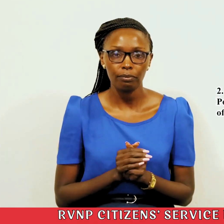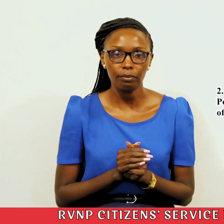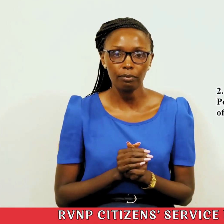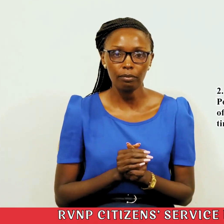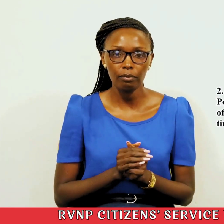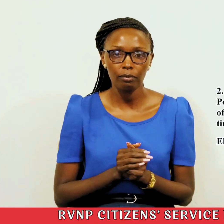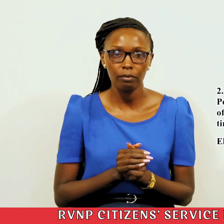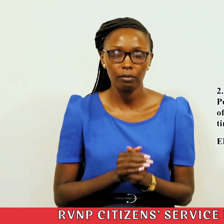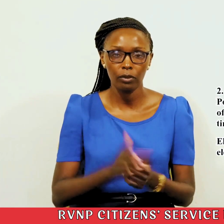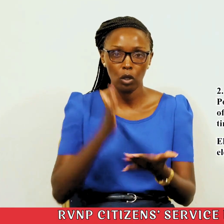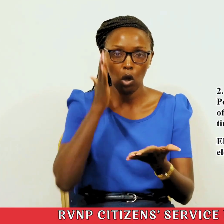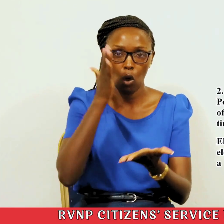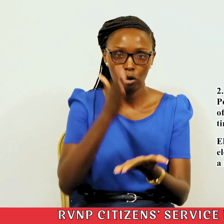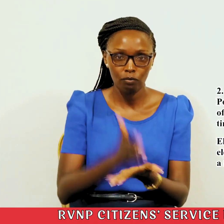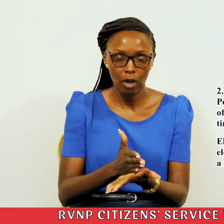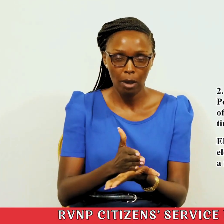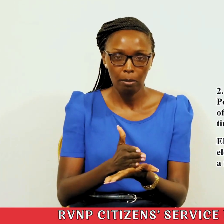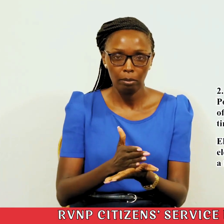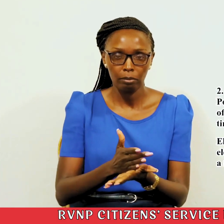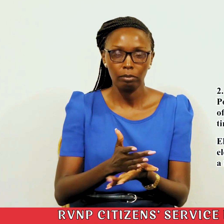acknowledging receipt of mail.